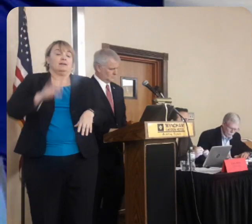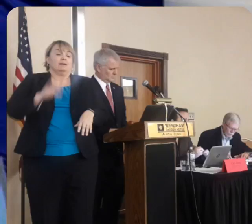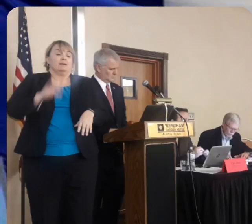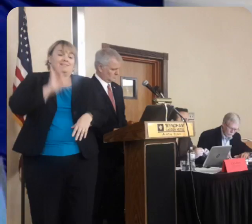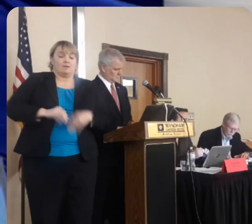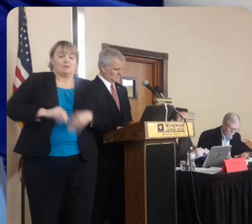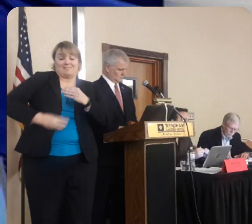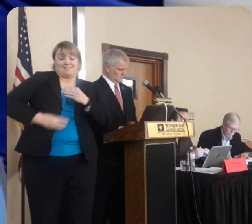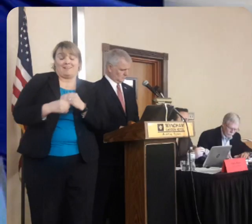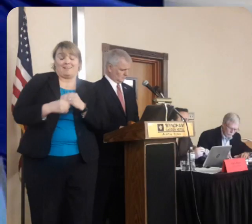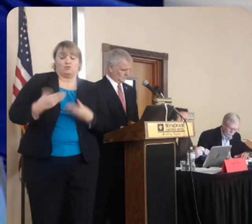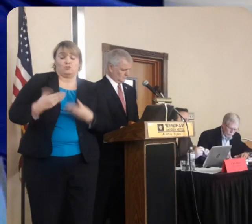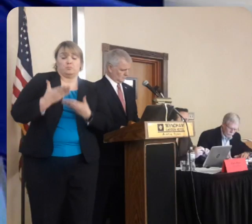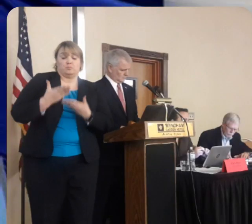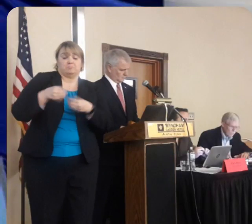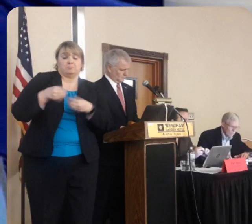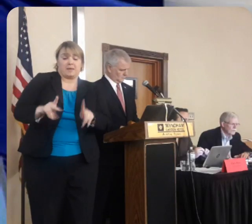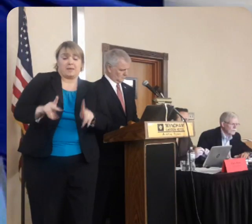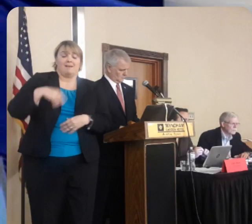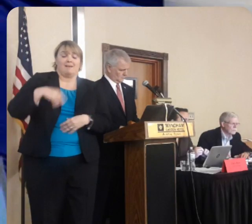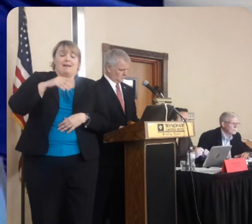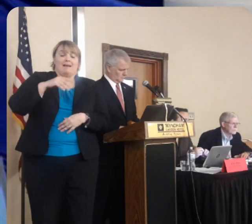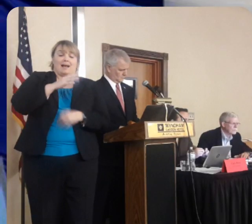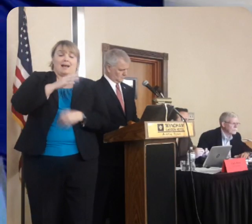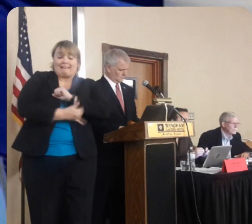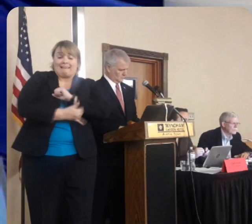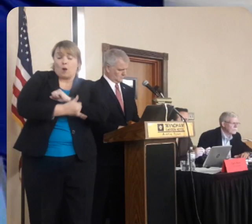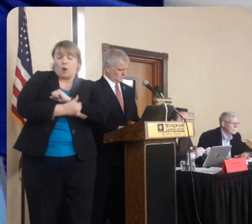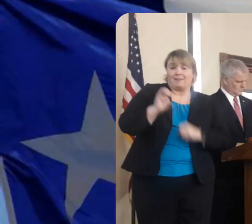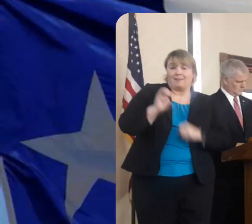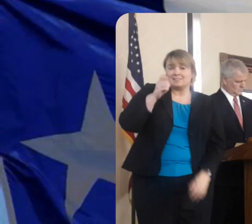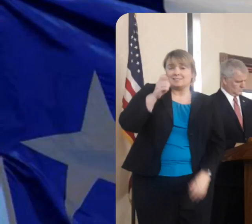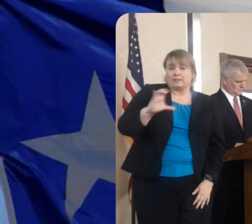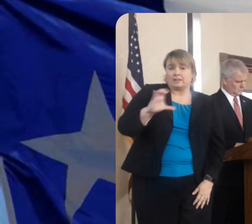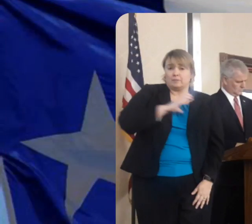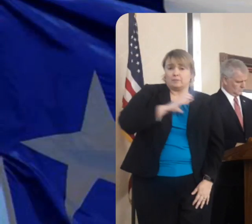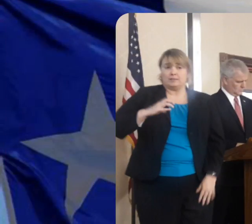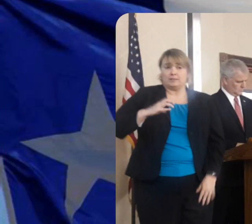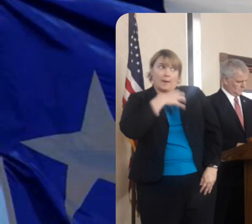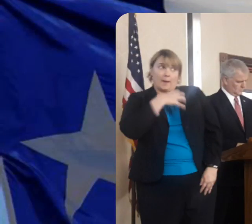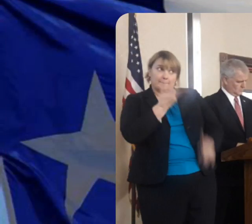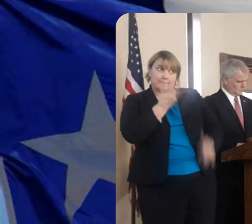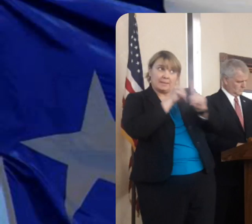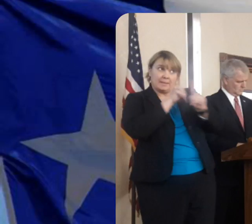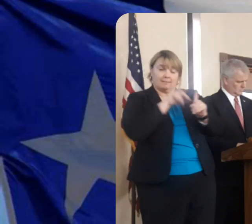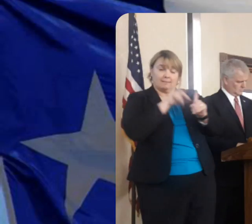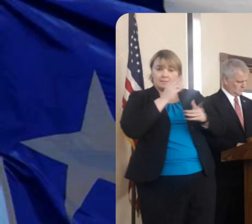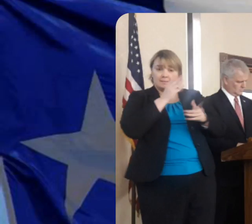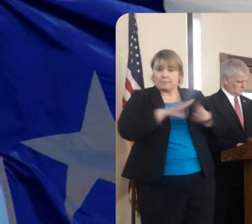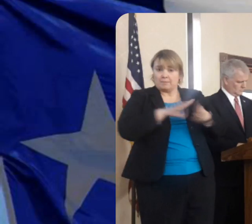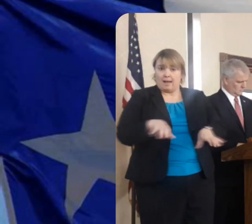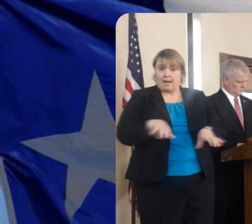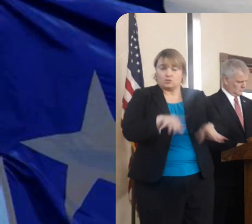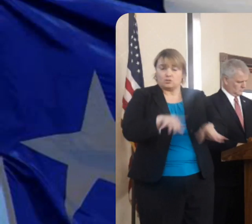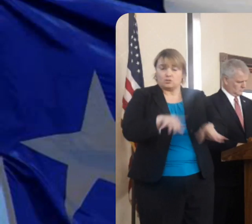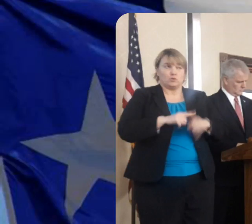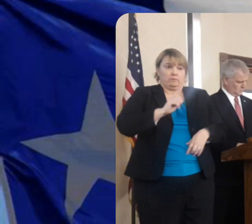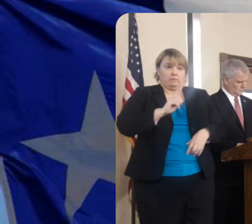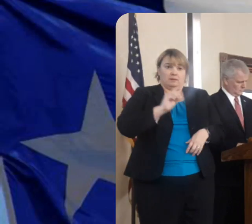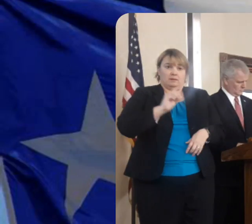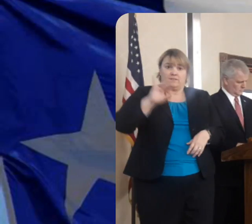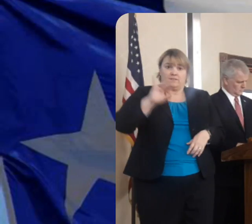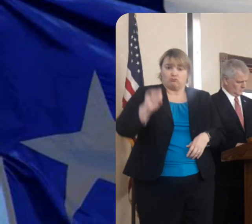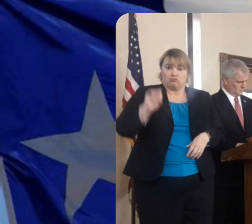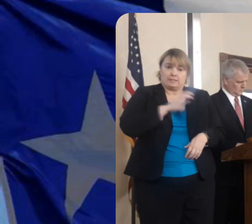committee to appeal an action to the officials committee in an attempt to handle our intra-party business amongst